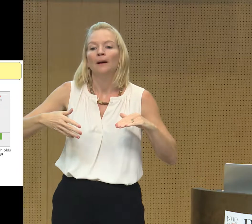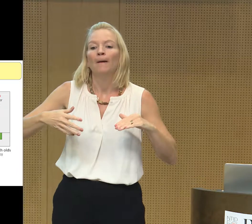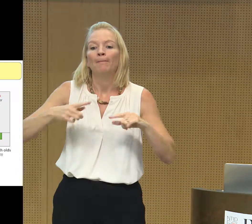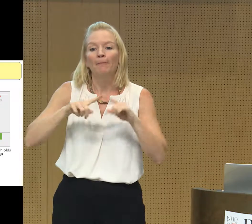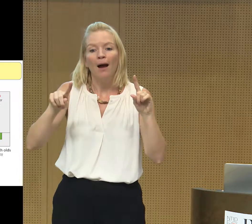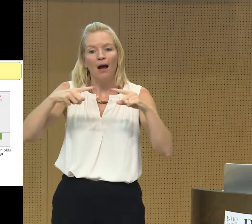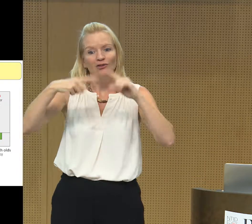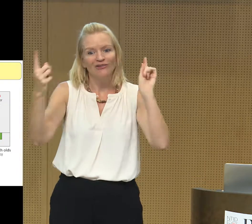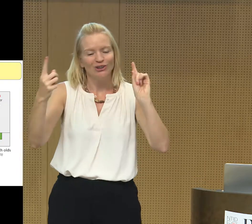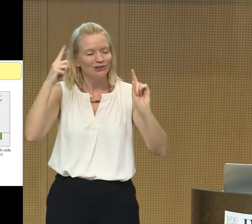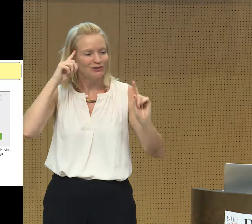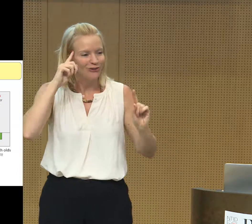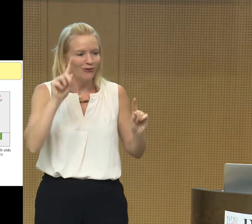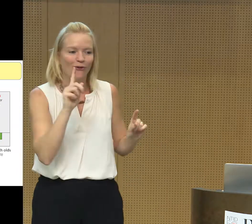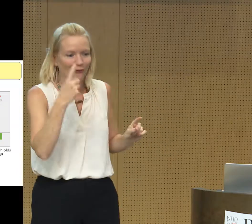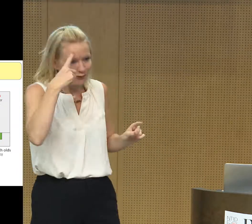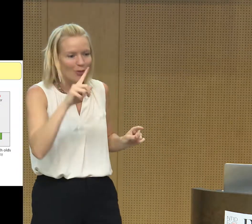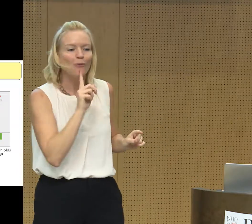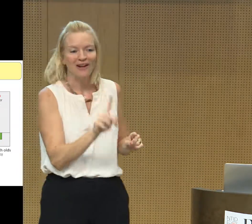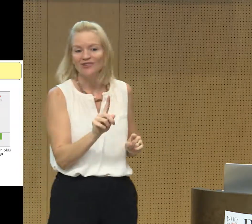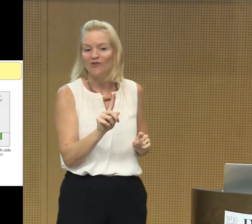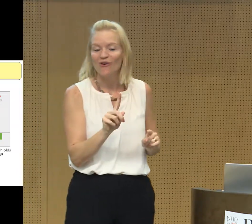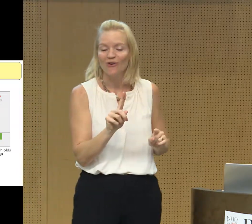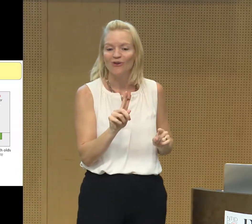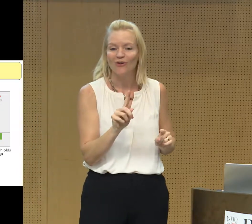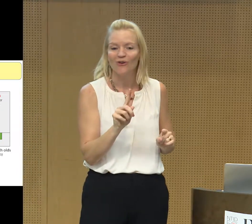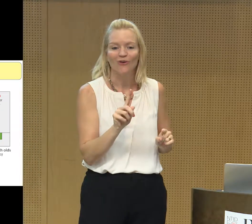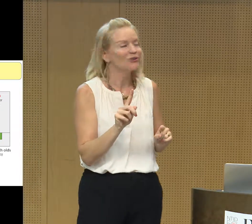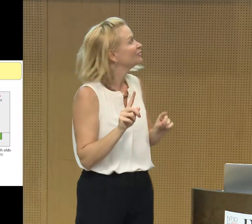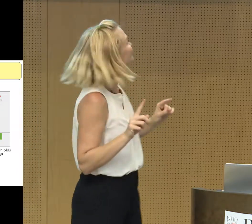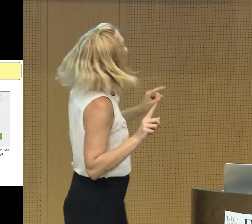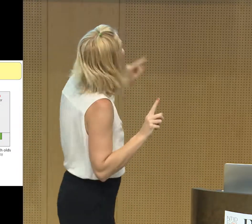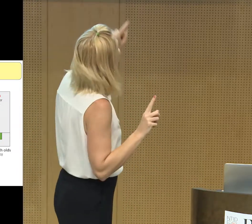gestures. But the reverse was true for the babies who were 1 year old.